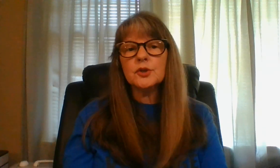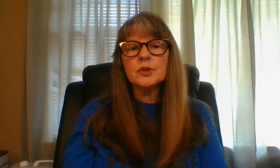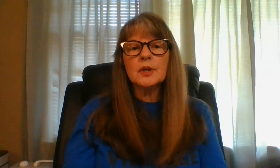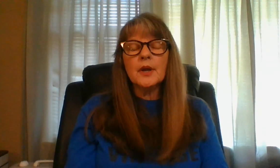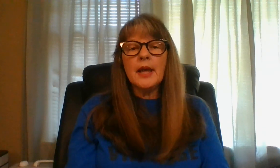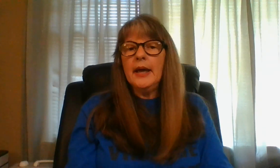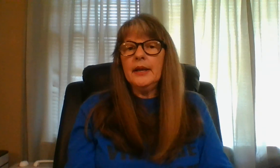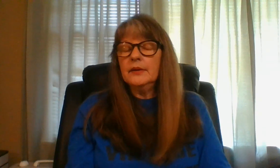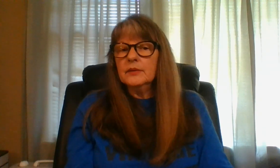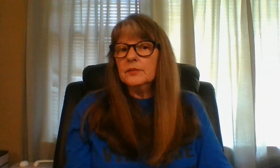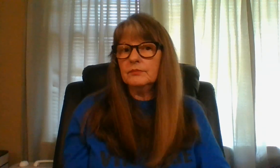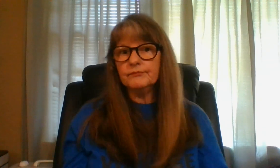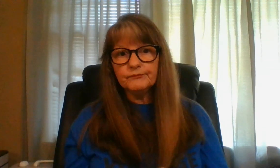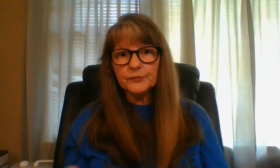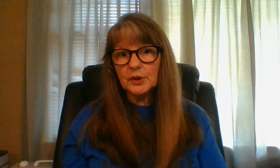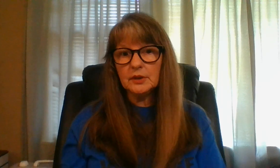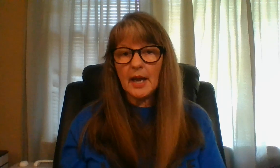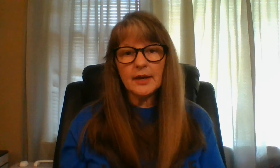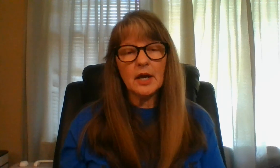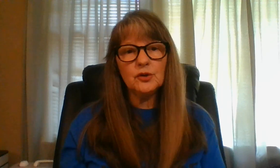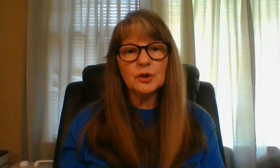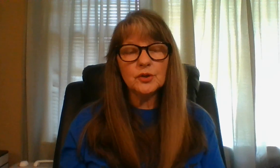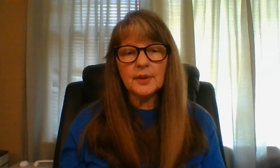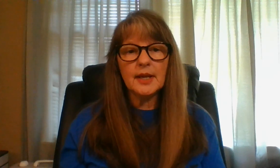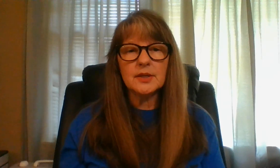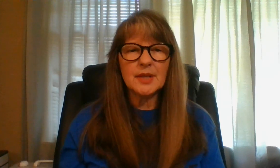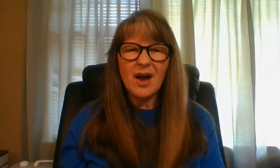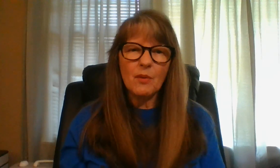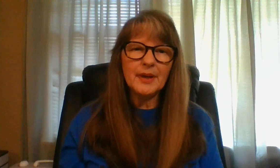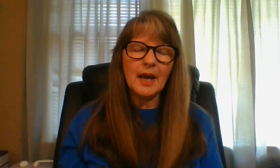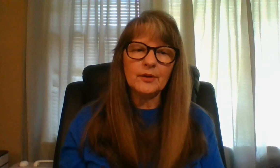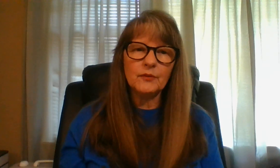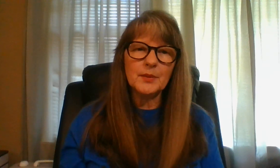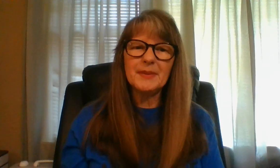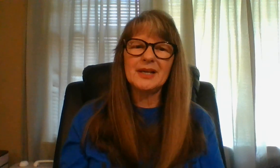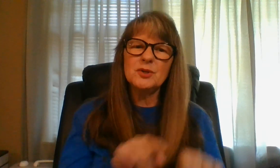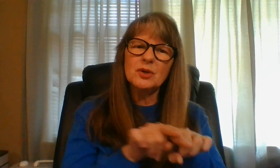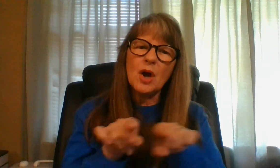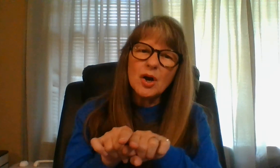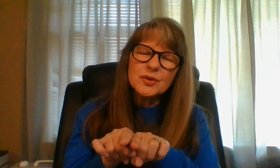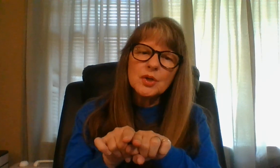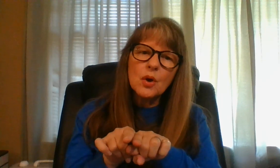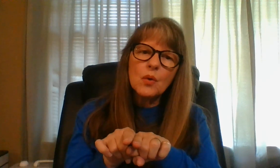English. And you could do an ASL, but I don't know if it would be because you could also